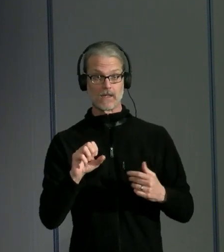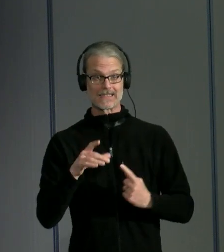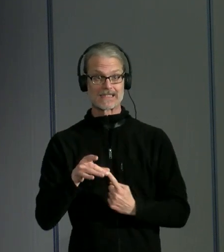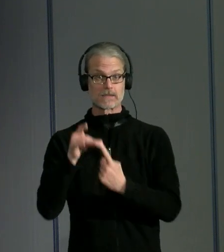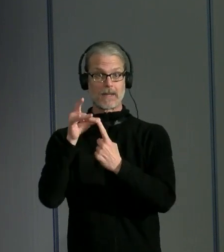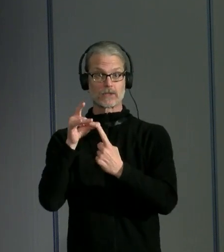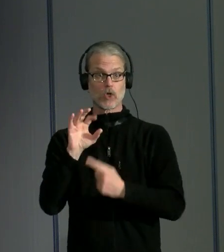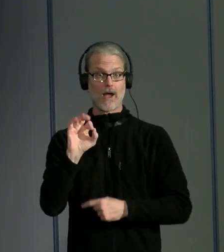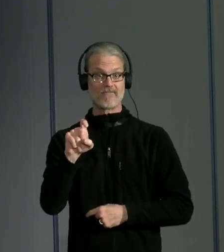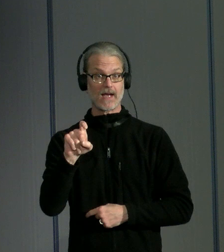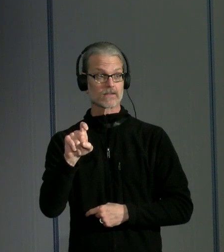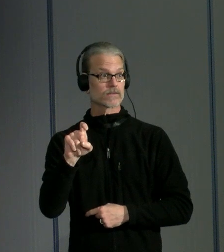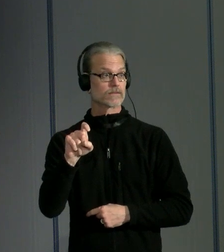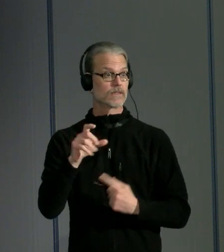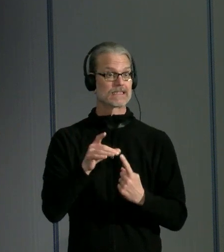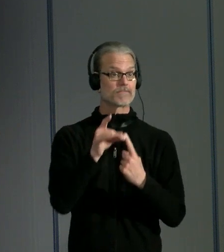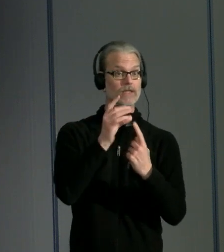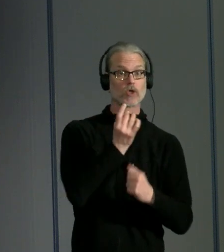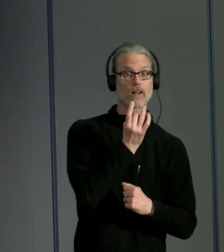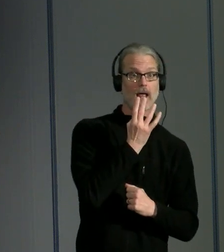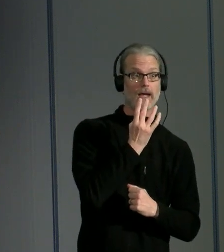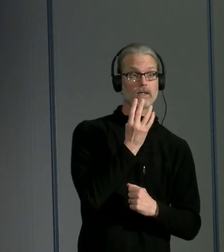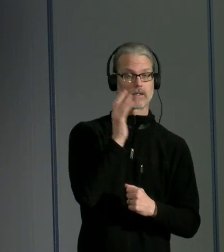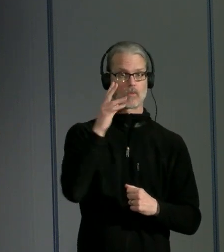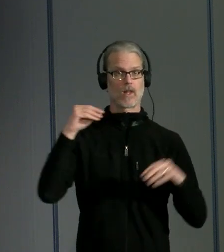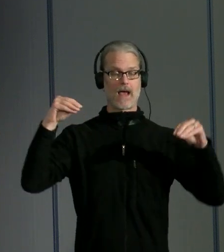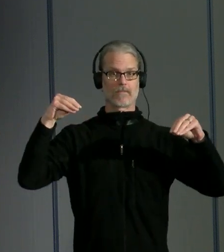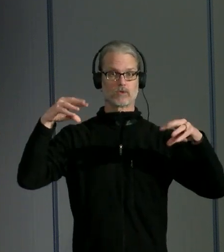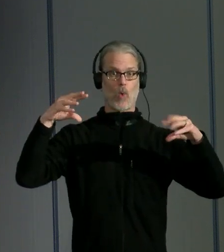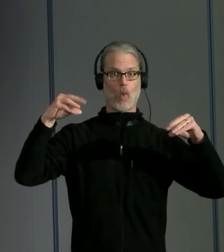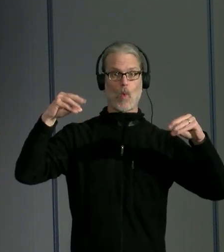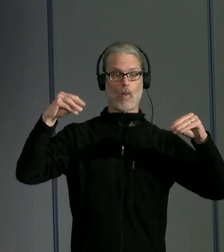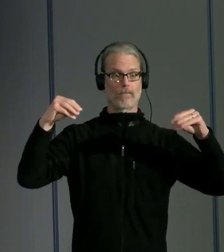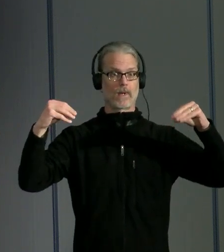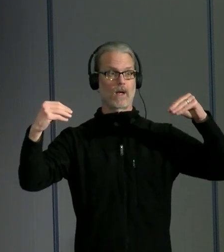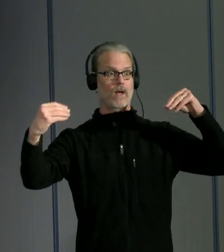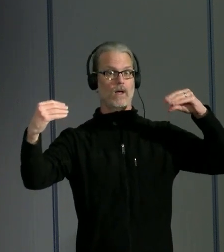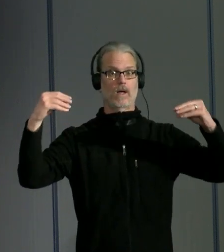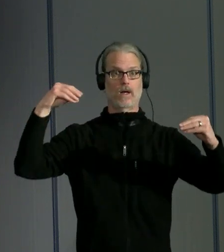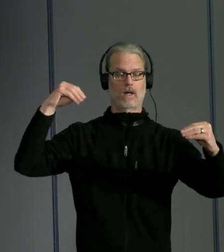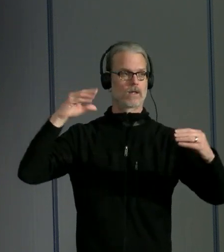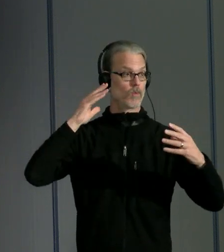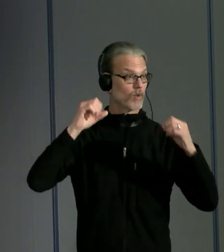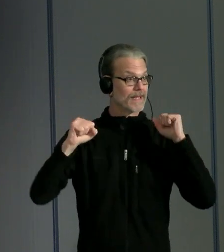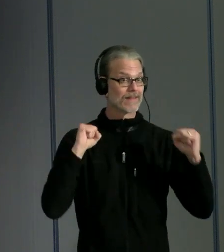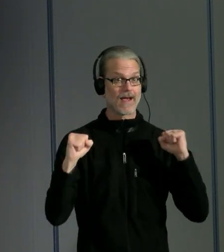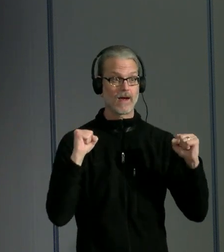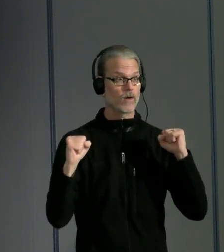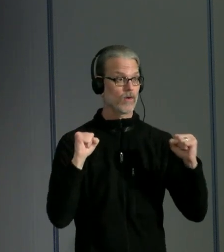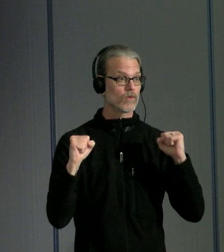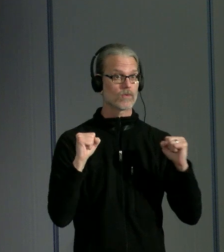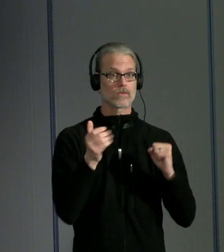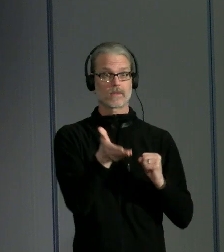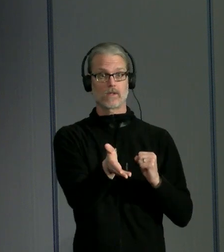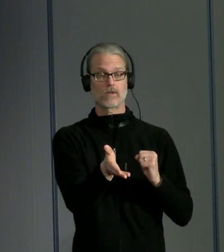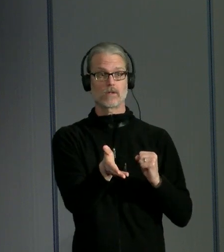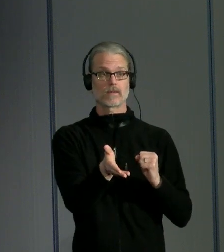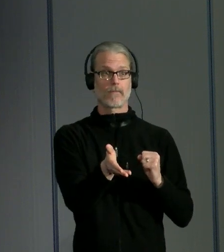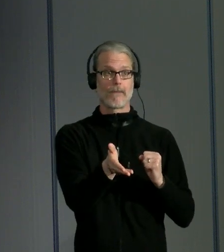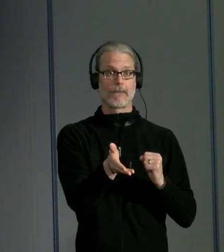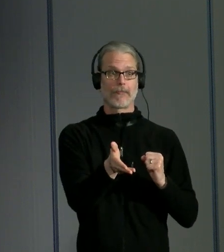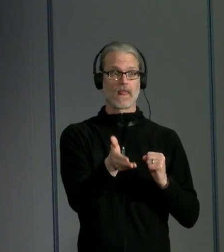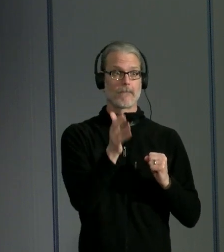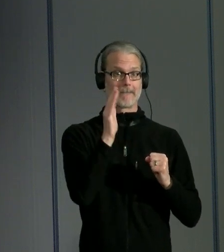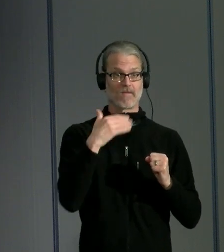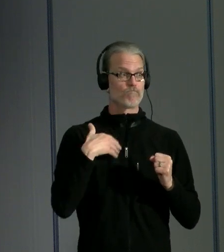be special lighting or strobe lighting? Is it going to be unusually loud in those environments? Is there going to